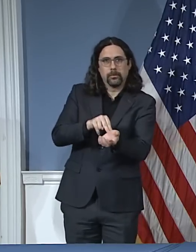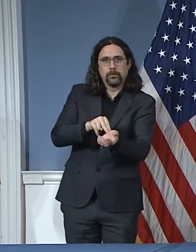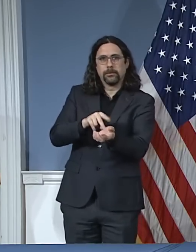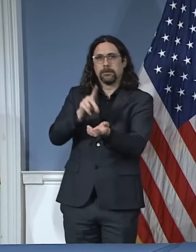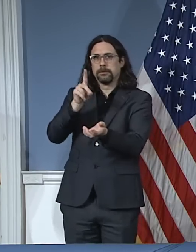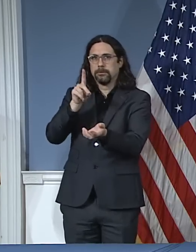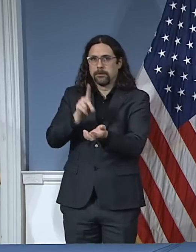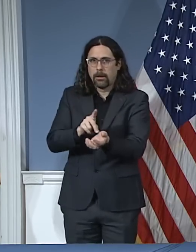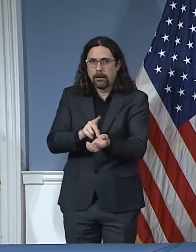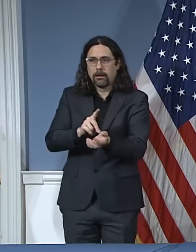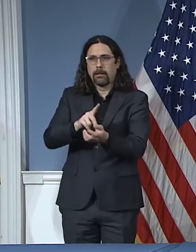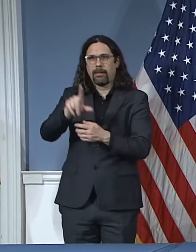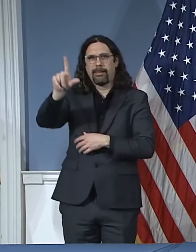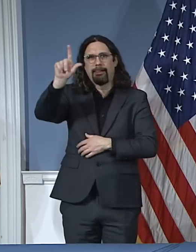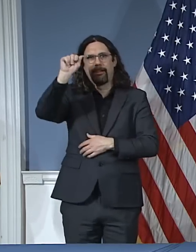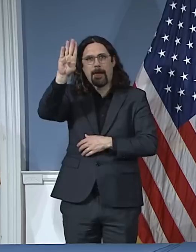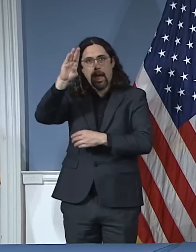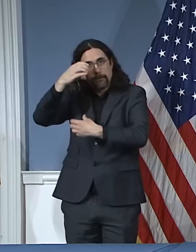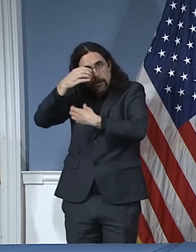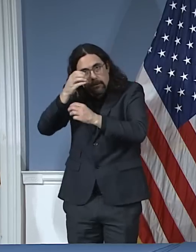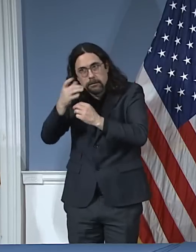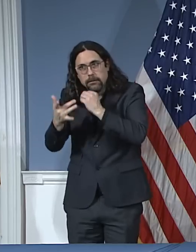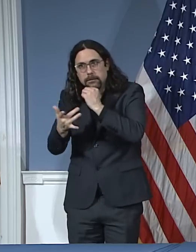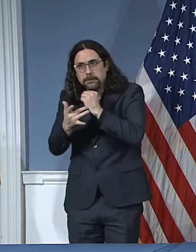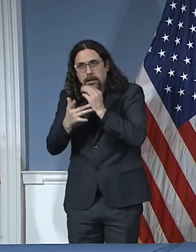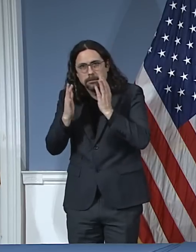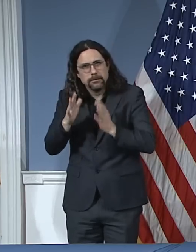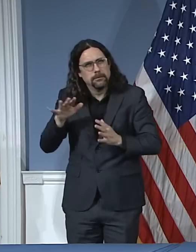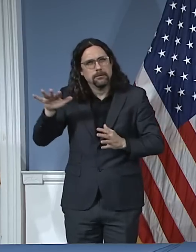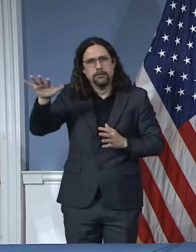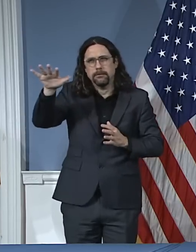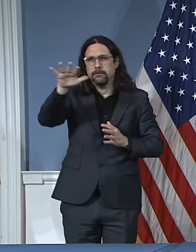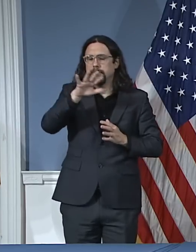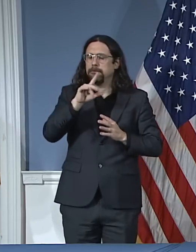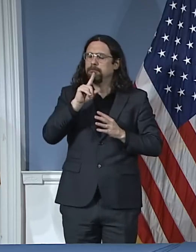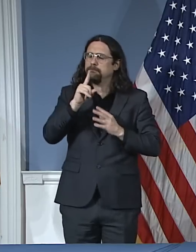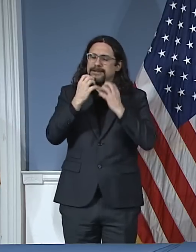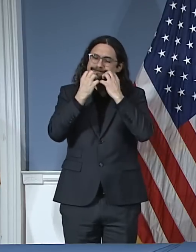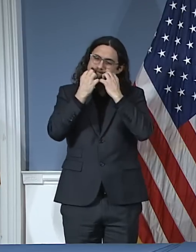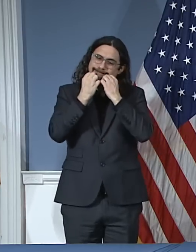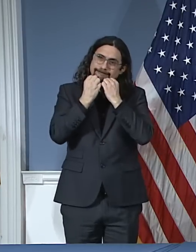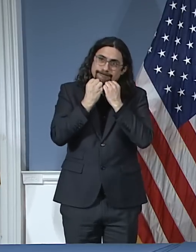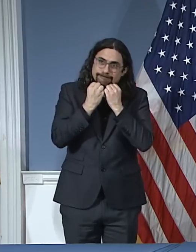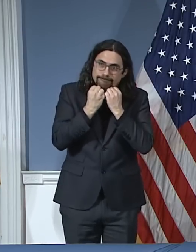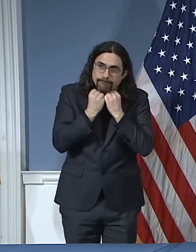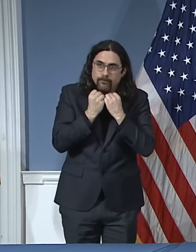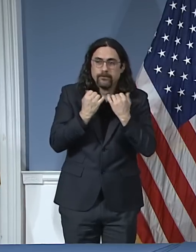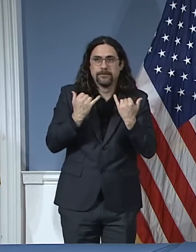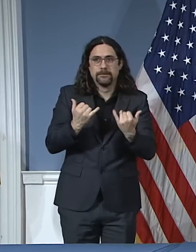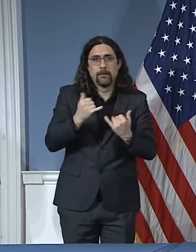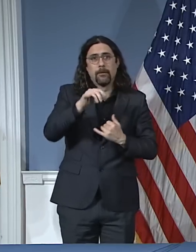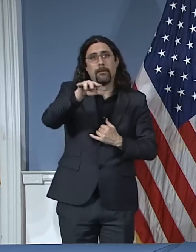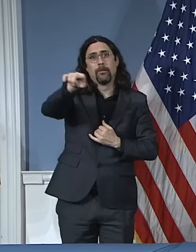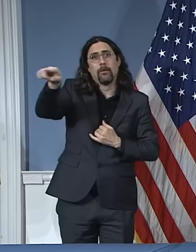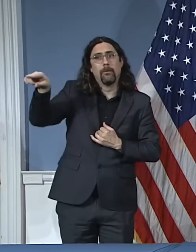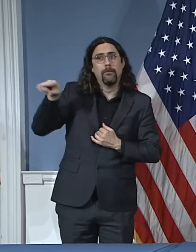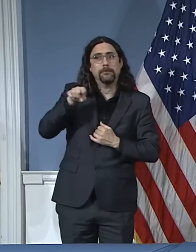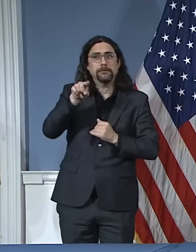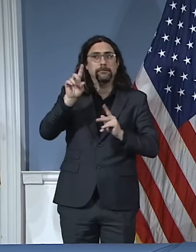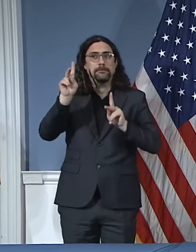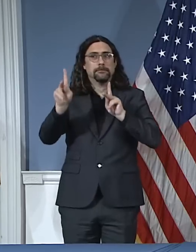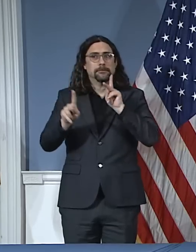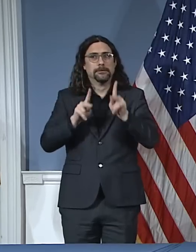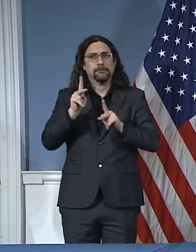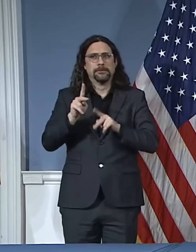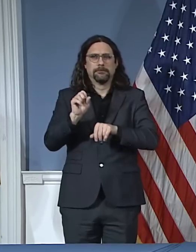healthcare system is precious right now. These folks are doing heroic work. They're working exceedingly long hours.